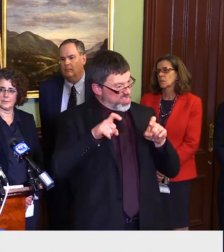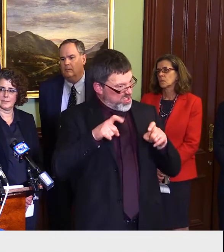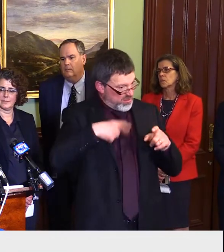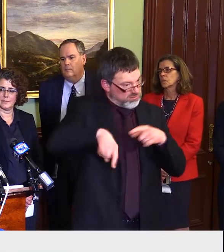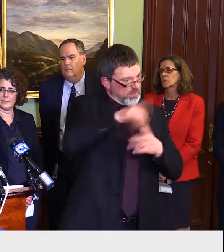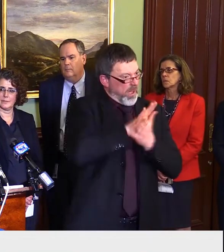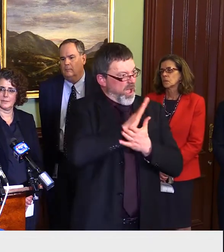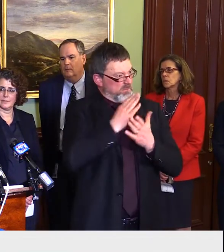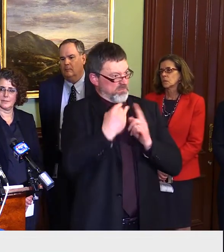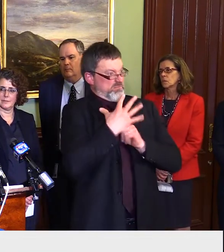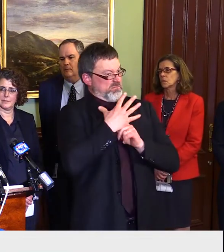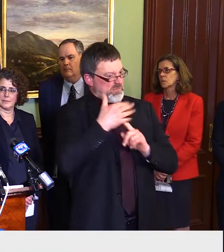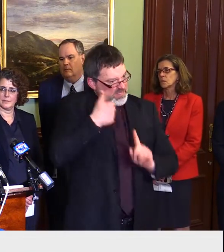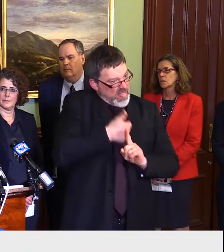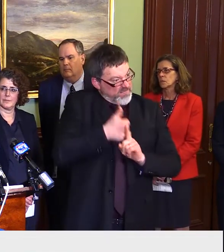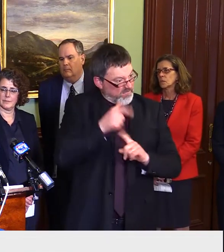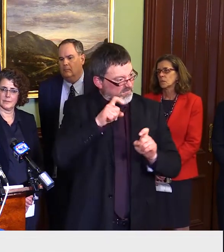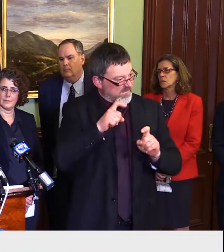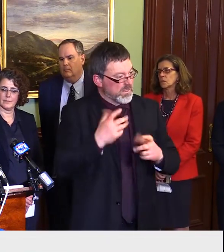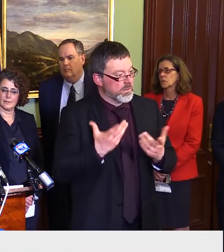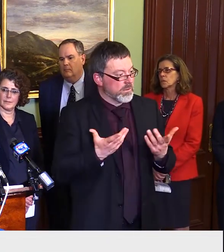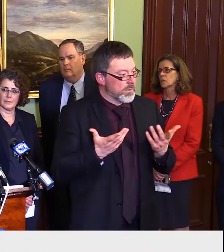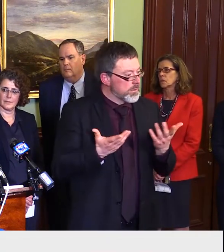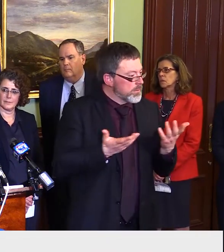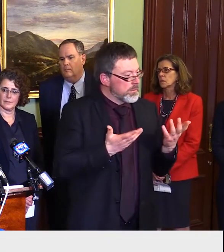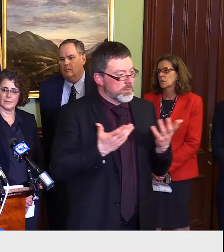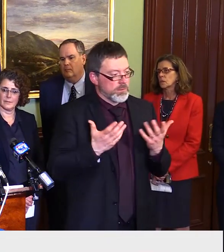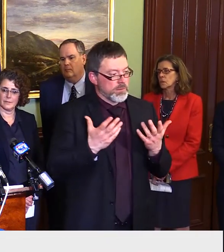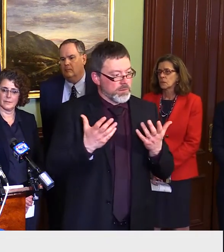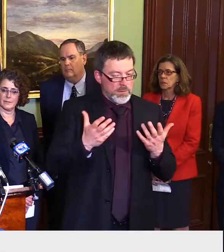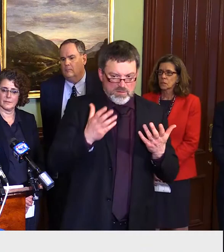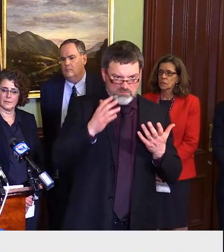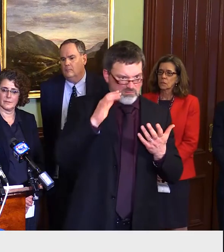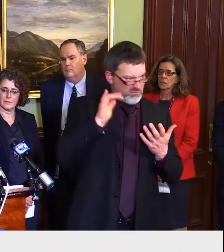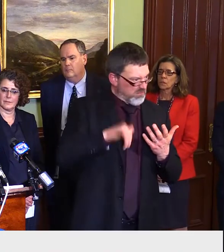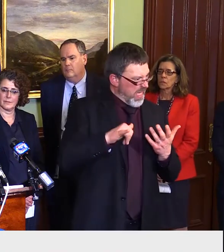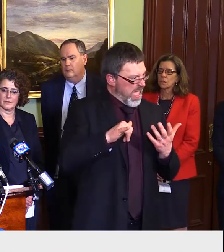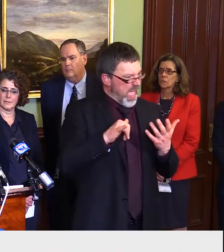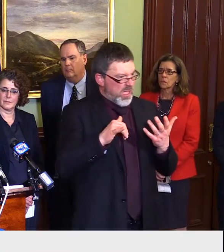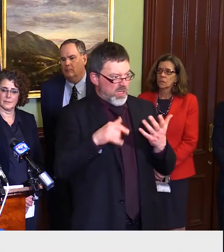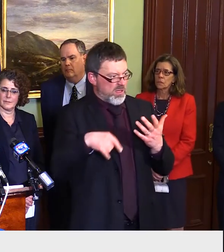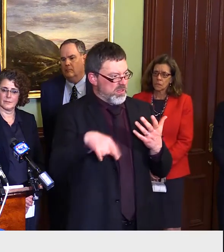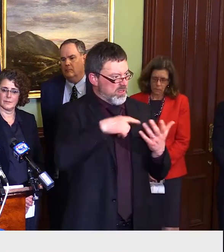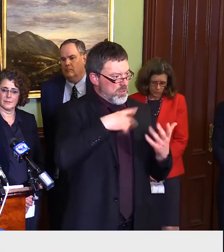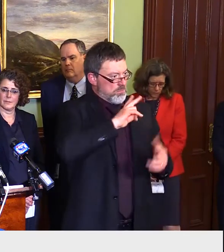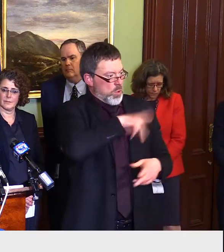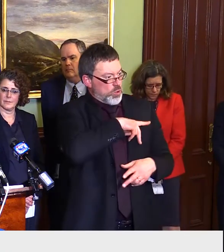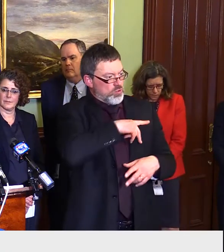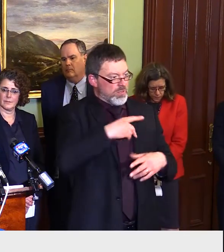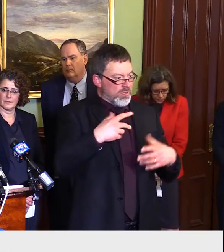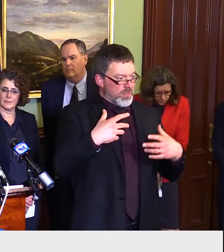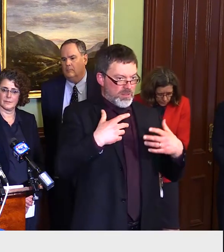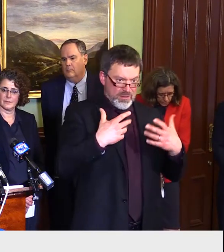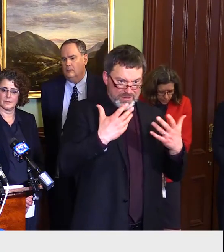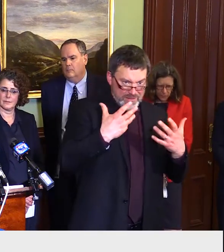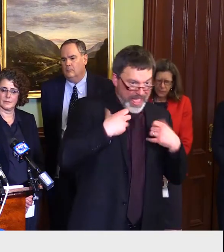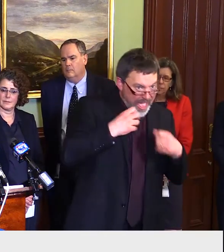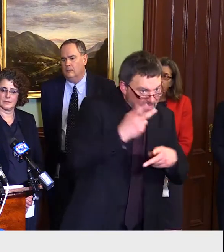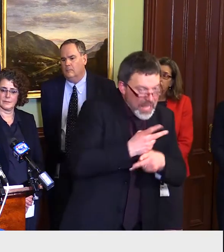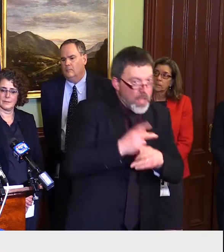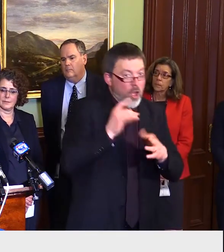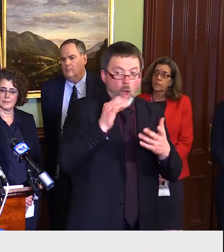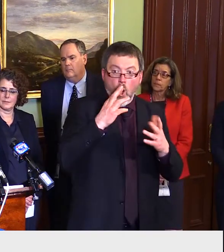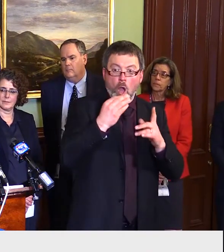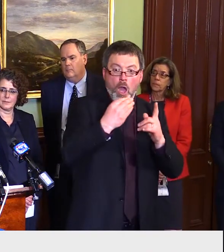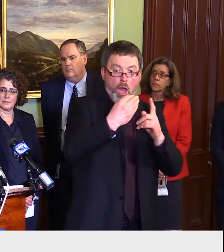We have continuity of operations plans in place for every department and agency. So we'll put those into place and act